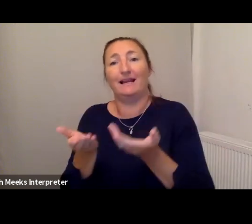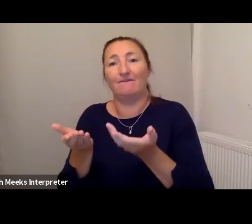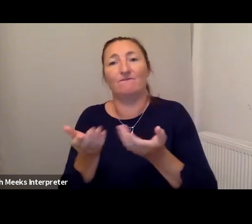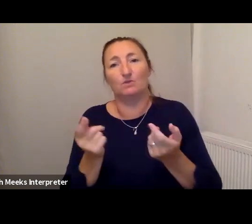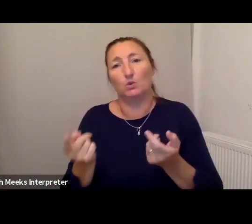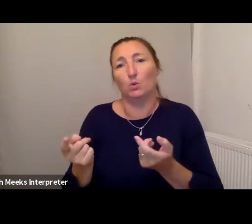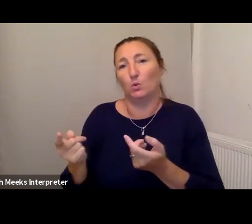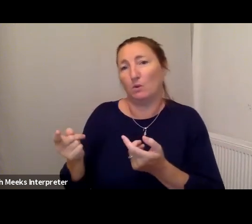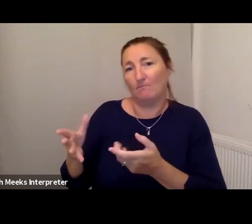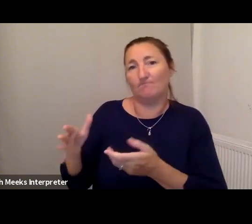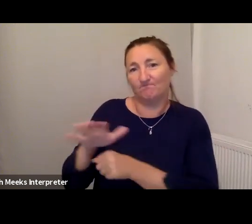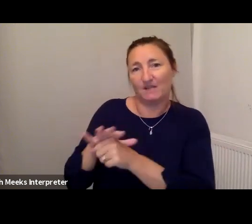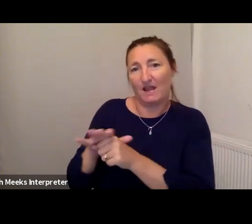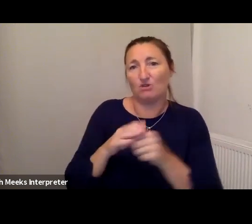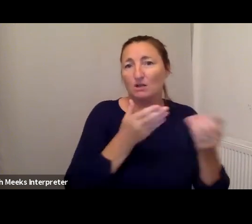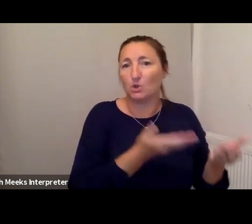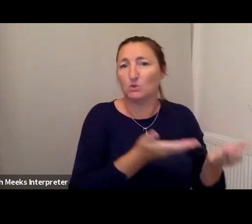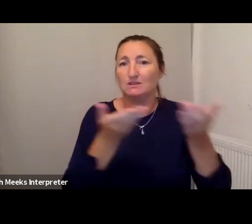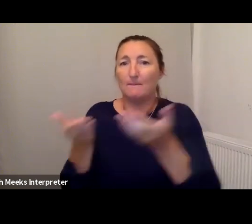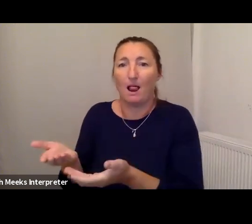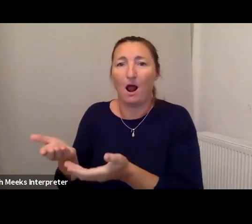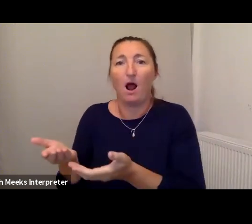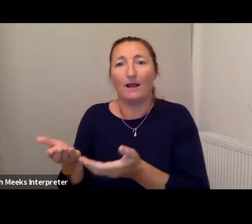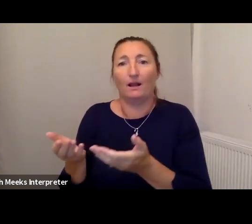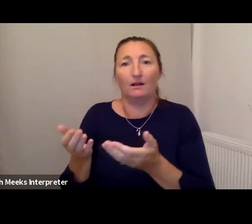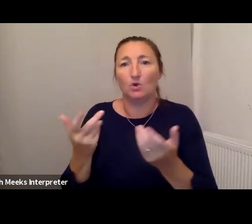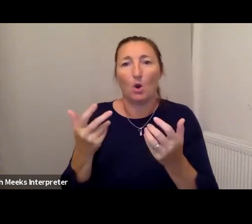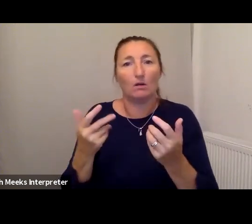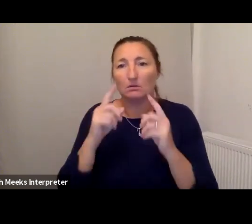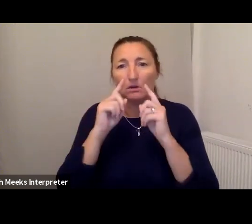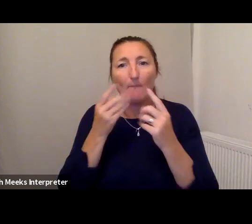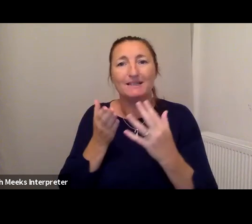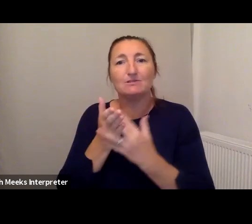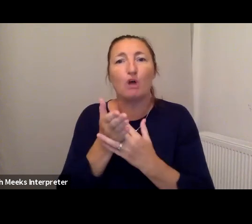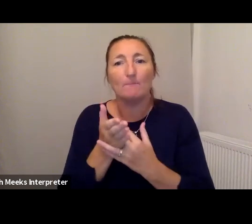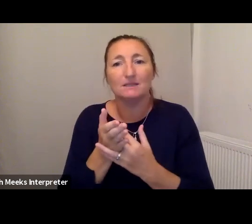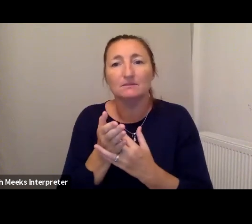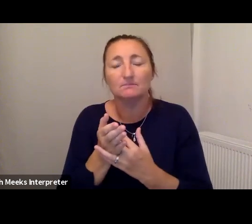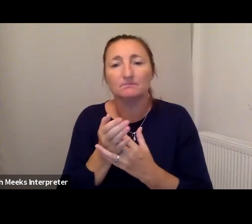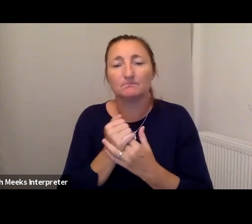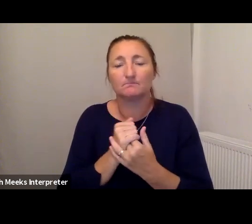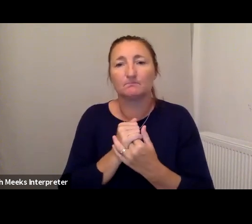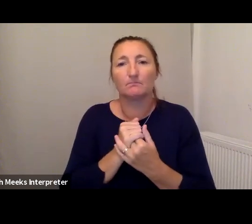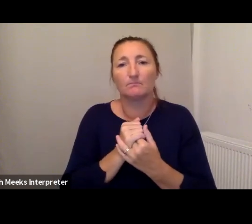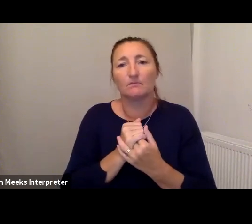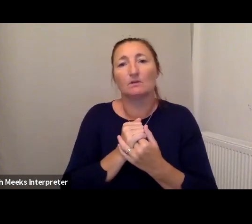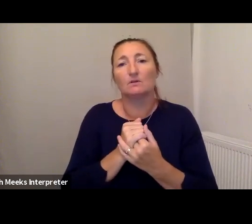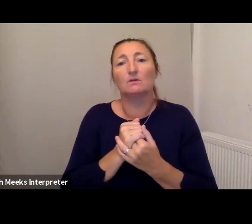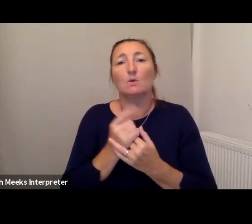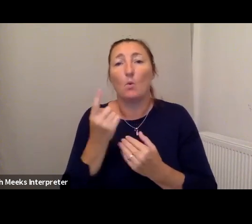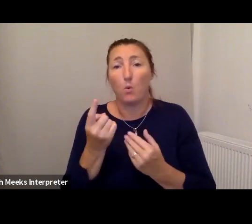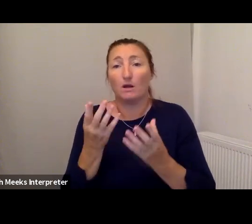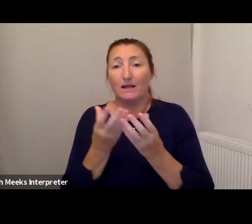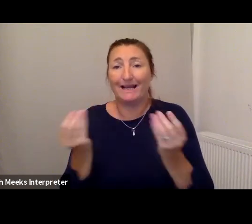enough. You know, in some other work that we were doing, we do know that one of the gaps is